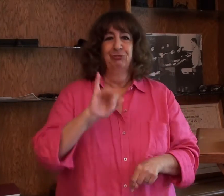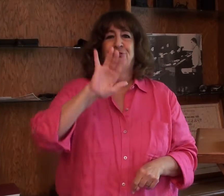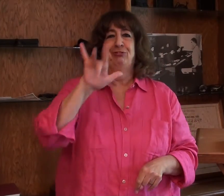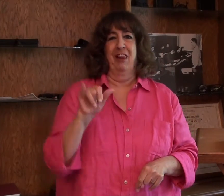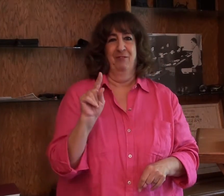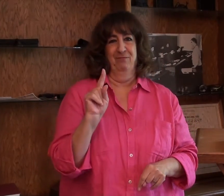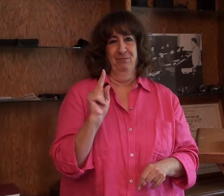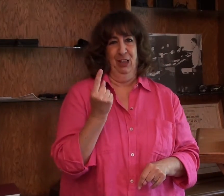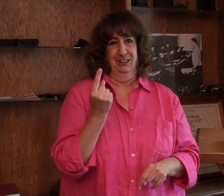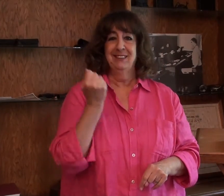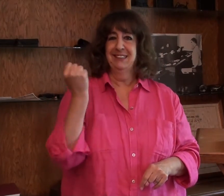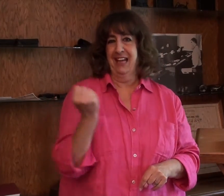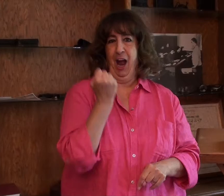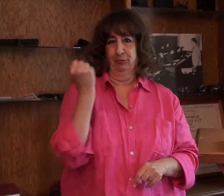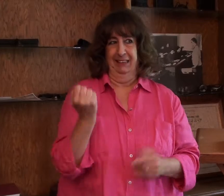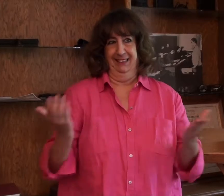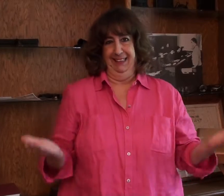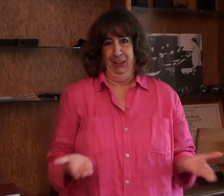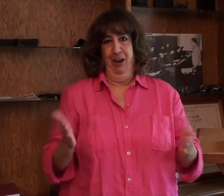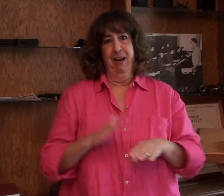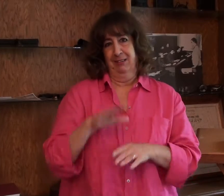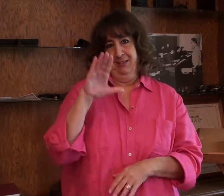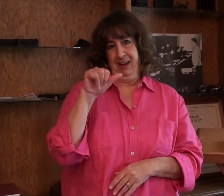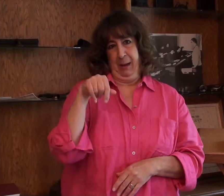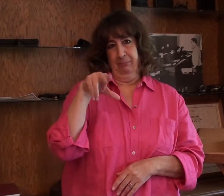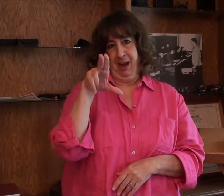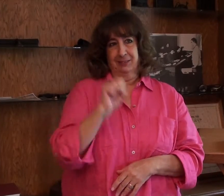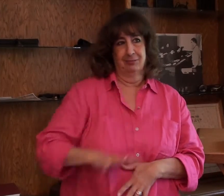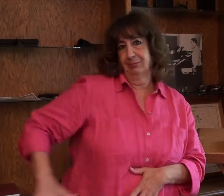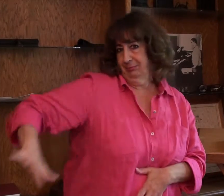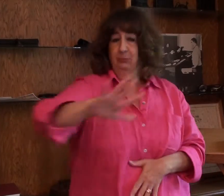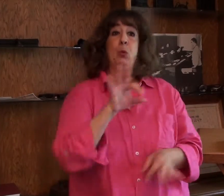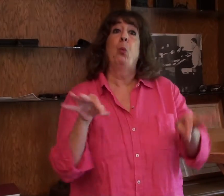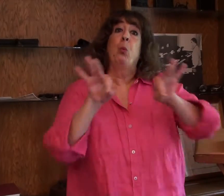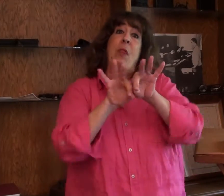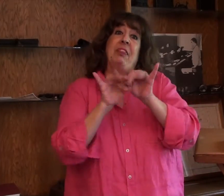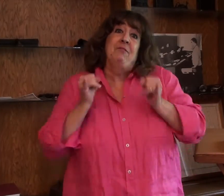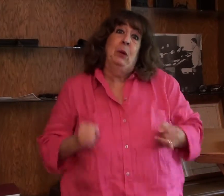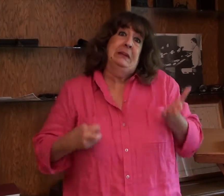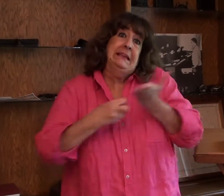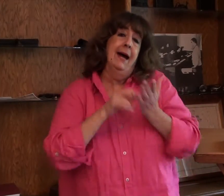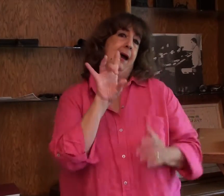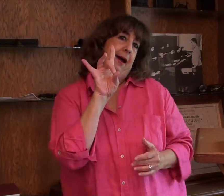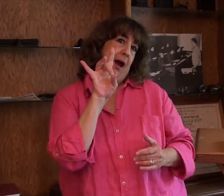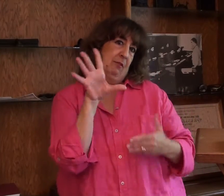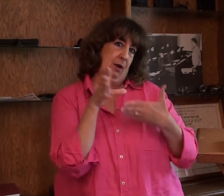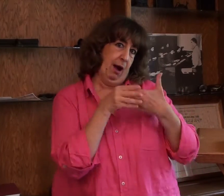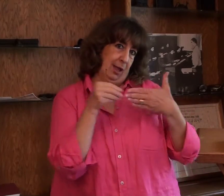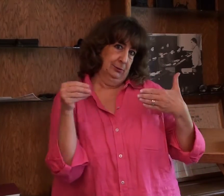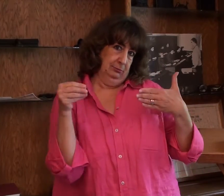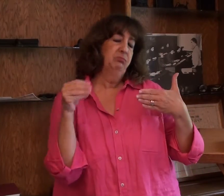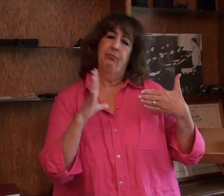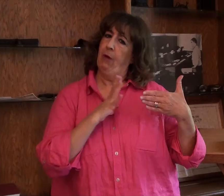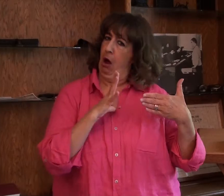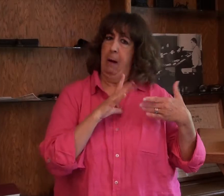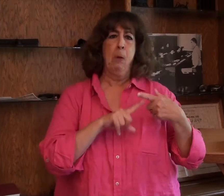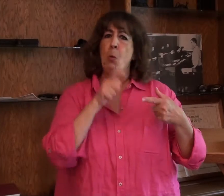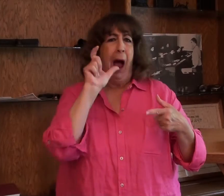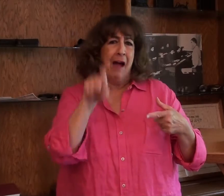you all to come on Saturday, July 1st, for the event on campus all day, and that would be an $85